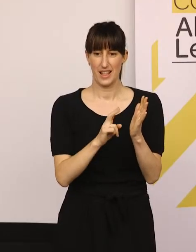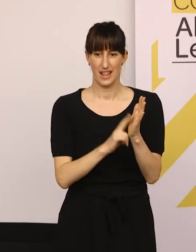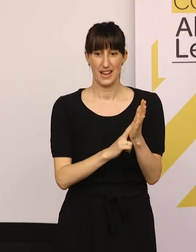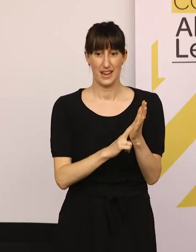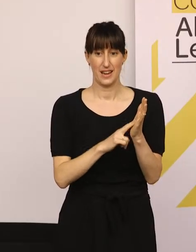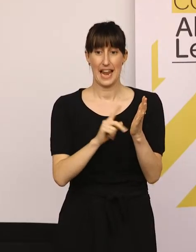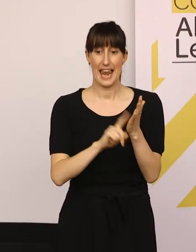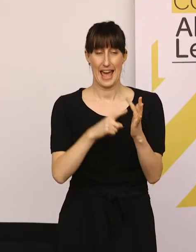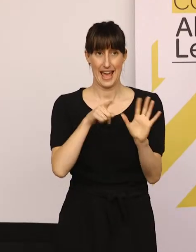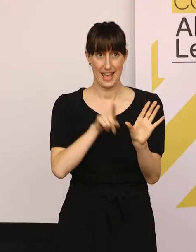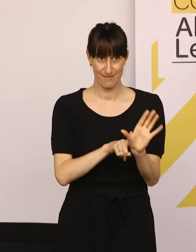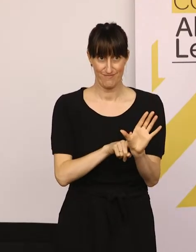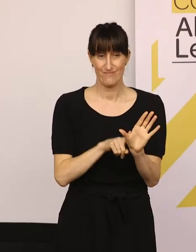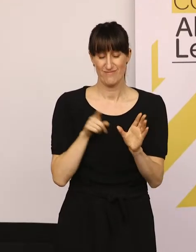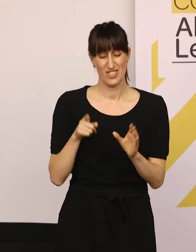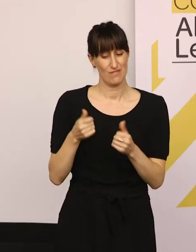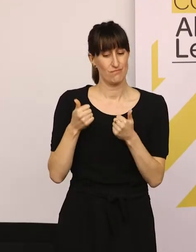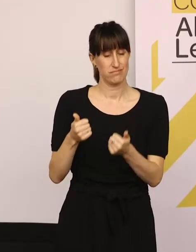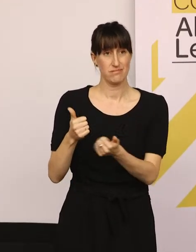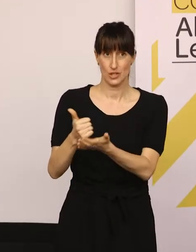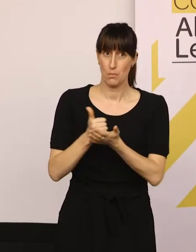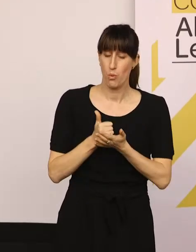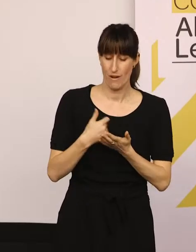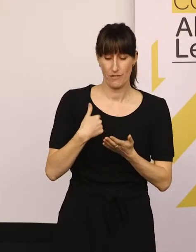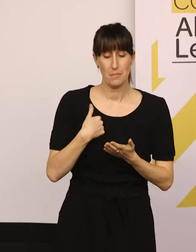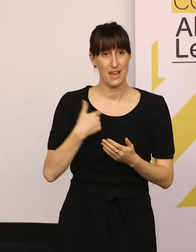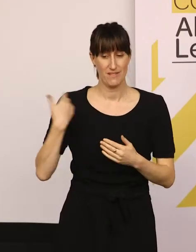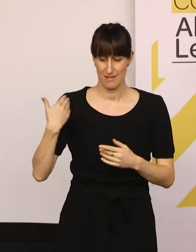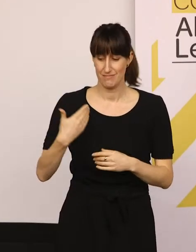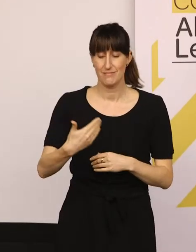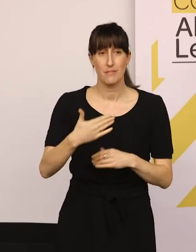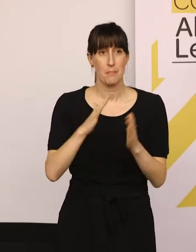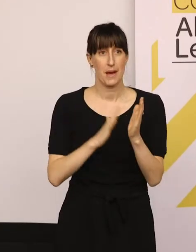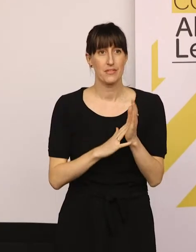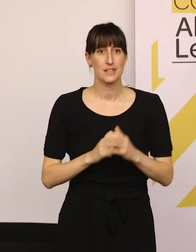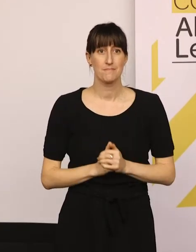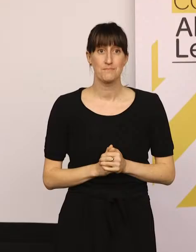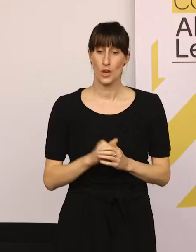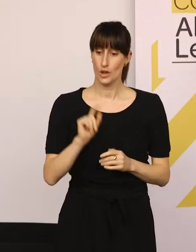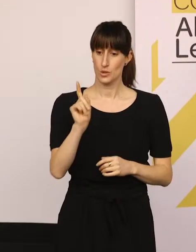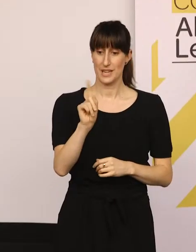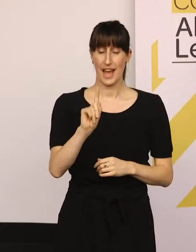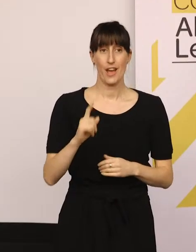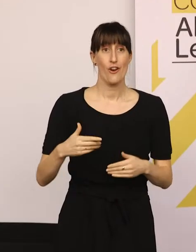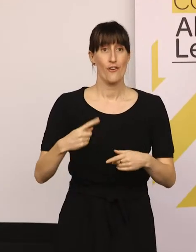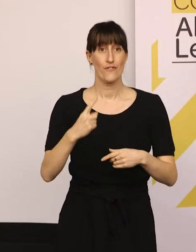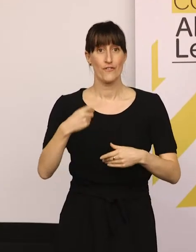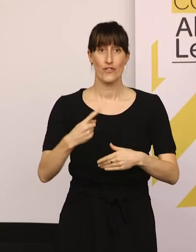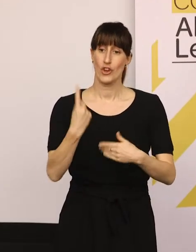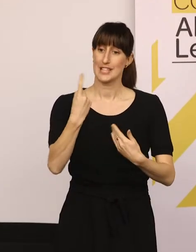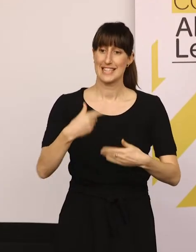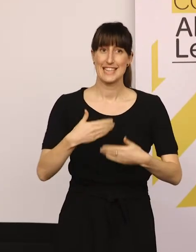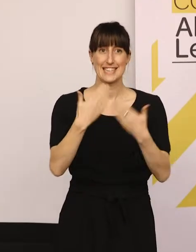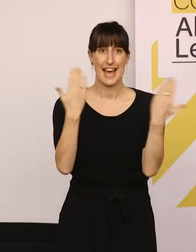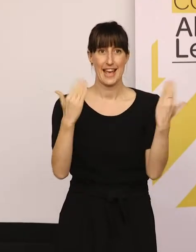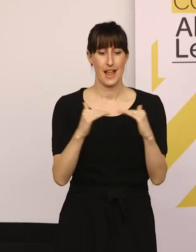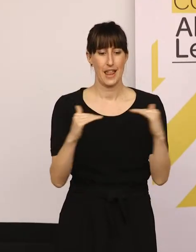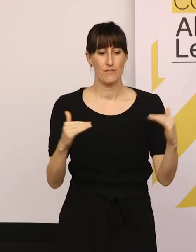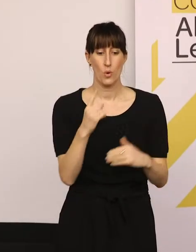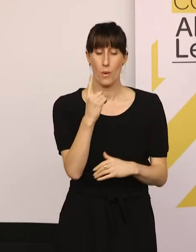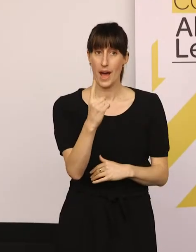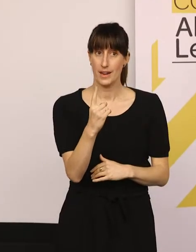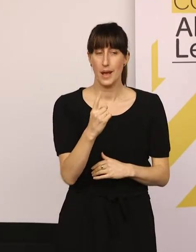the last few months. So, today is our first day in Alert Level 1, and you will be pleased to know our numbers remain